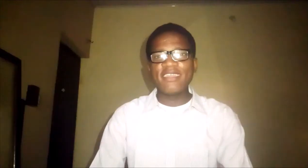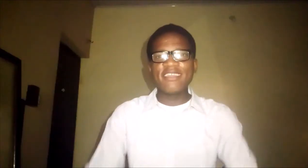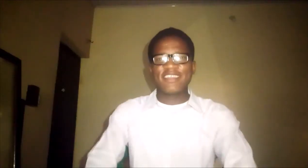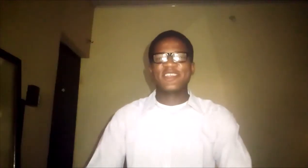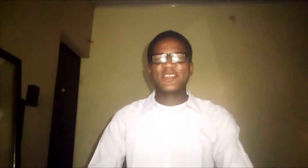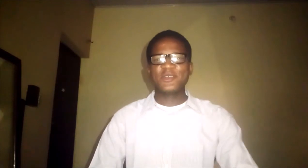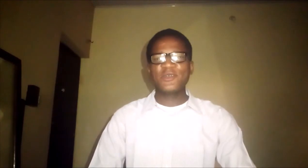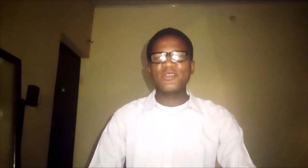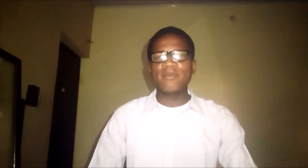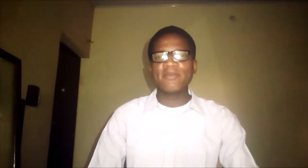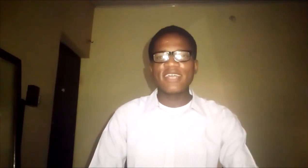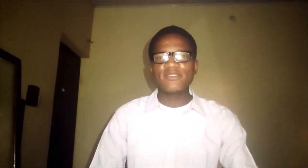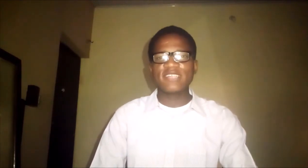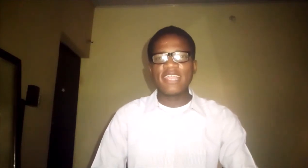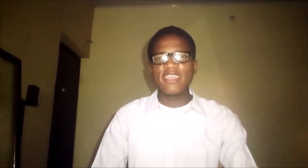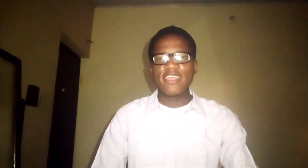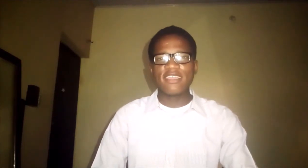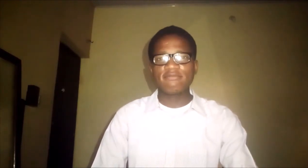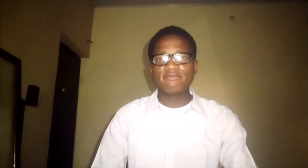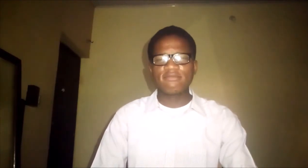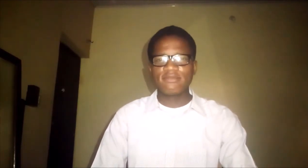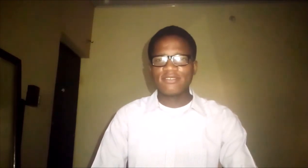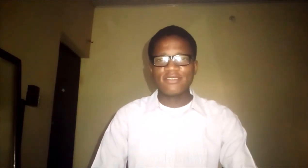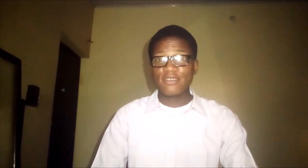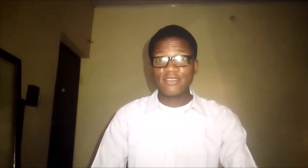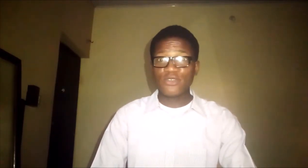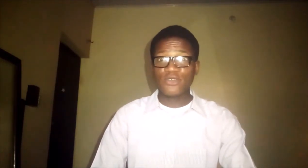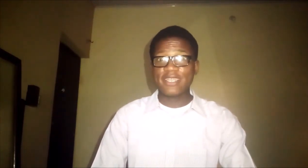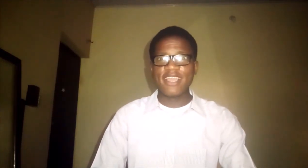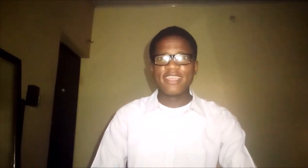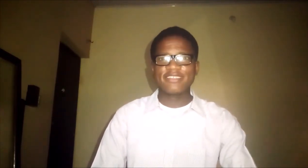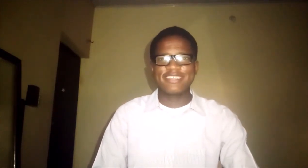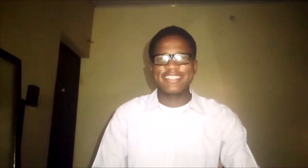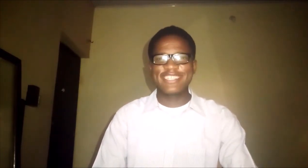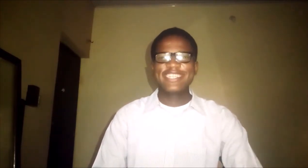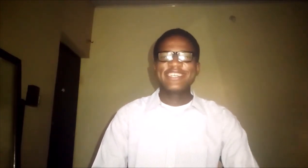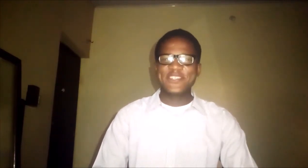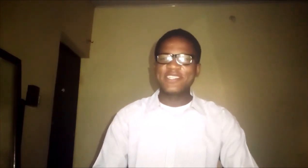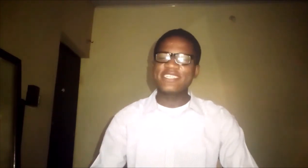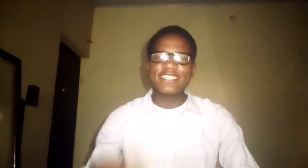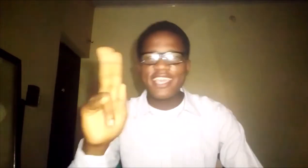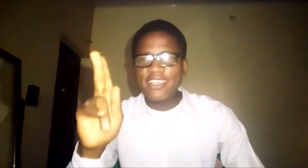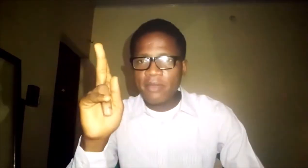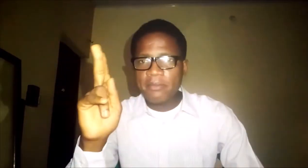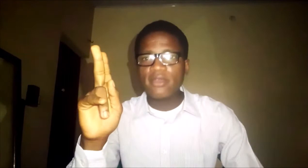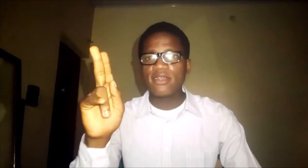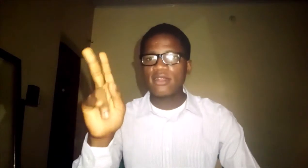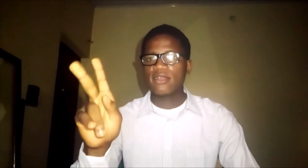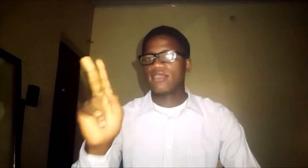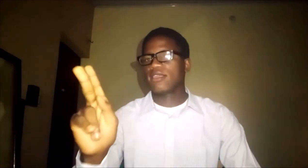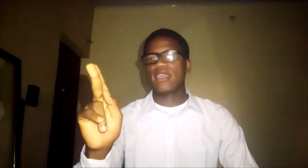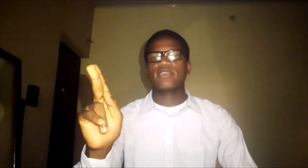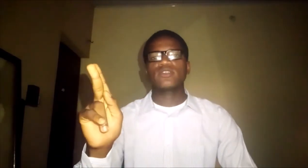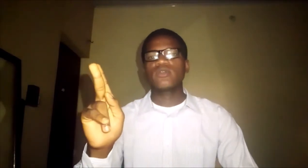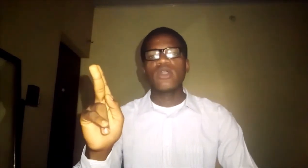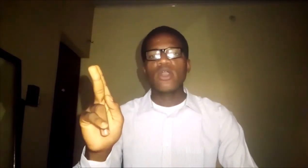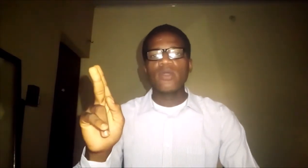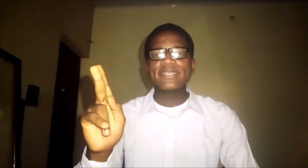Eee, who remembers how to sign K? Nobody, I guess. So this is K, remember? Okay, so when we